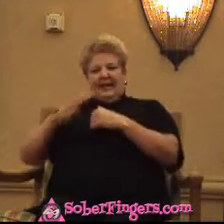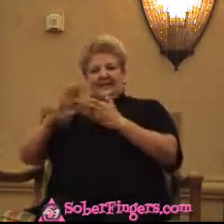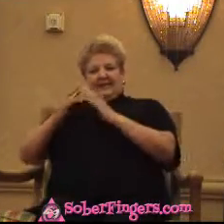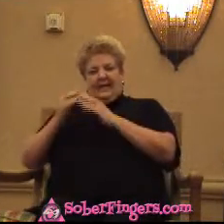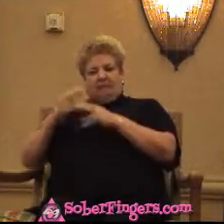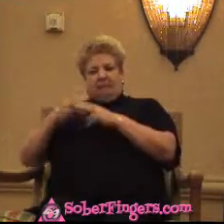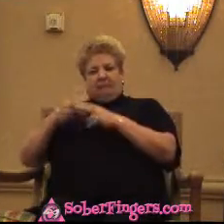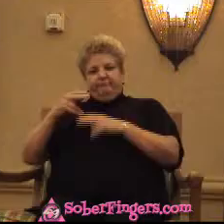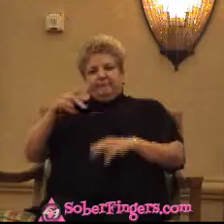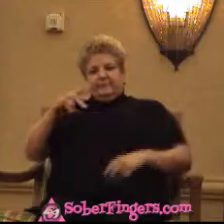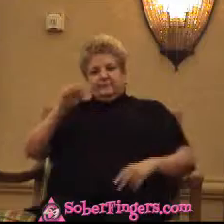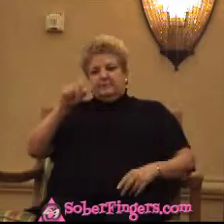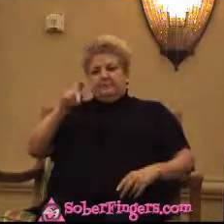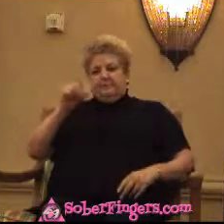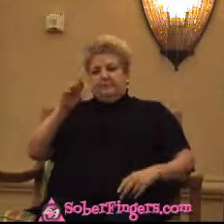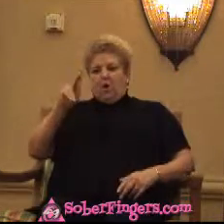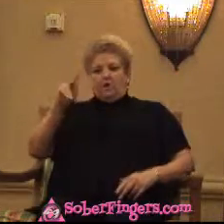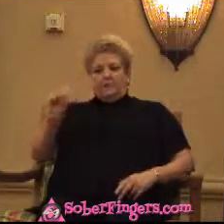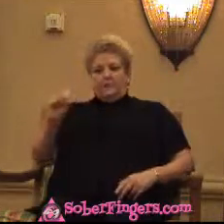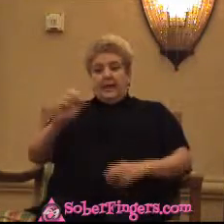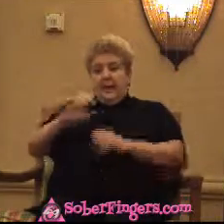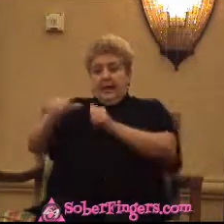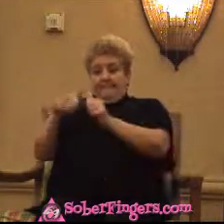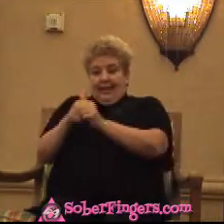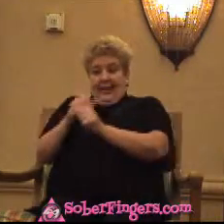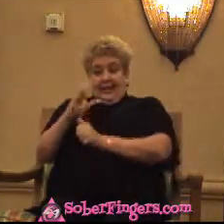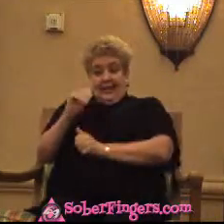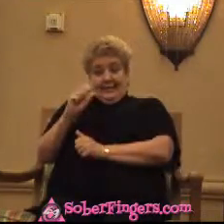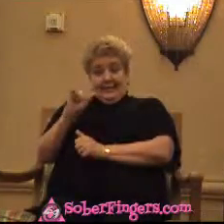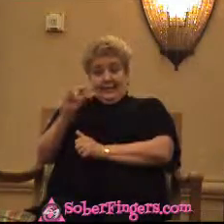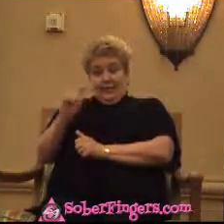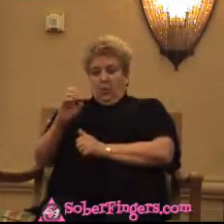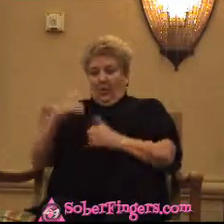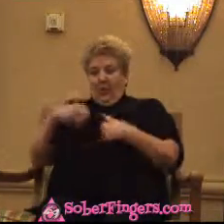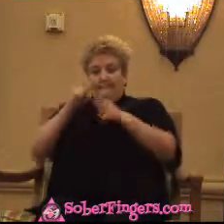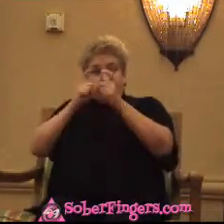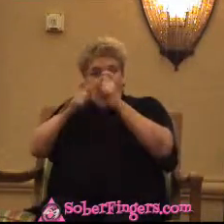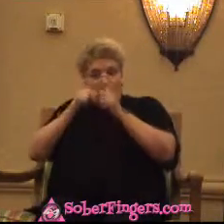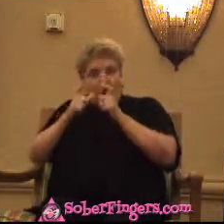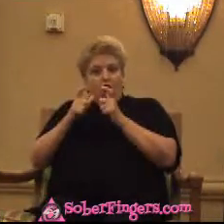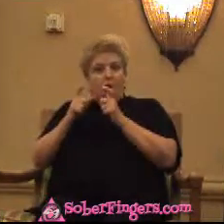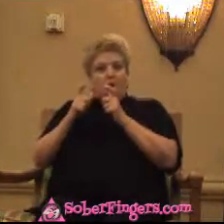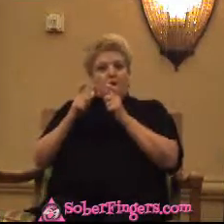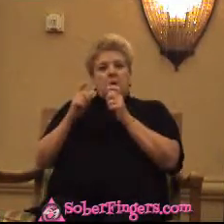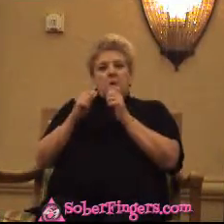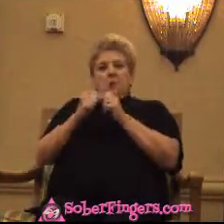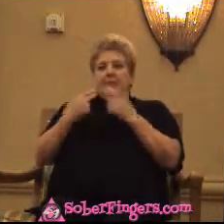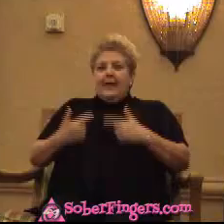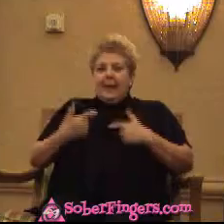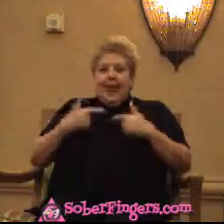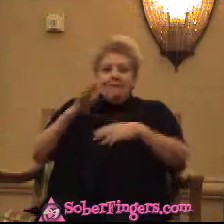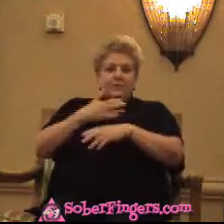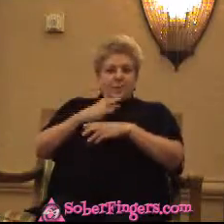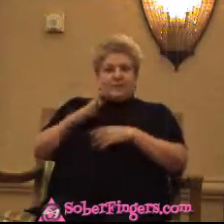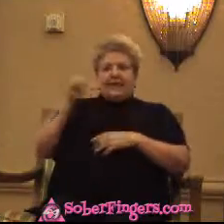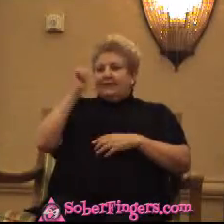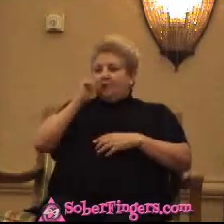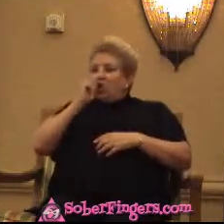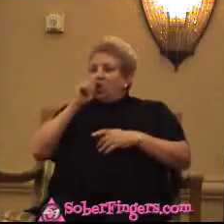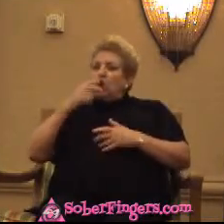floor, he had a casino, and behind the casino, he had a bar, cocktail lounge with live music and live girls. And I used to go in there